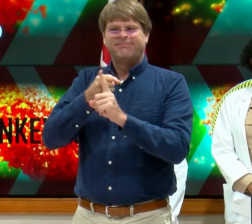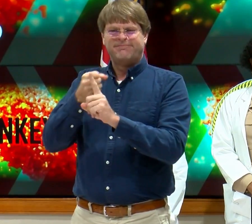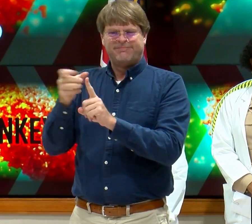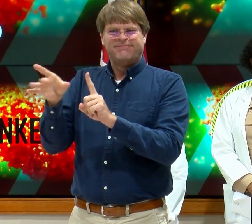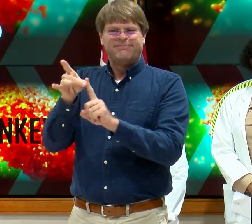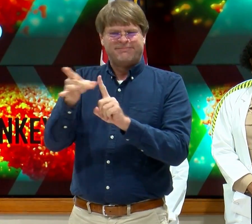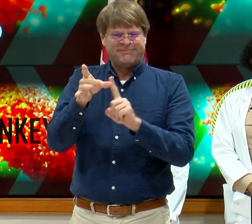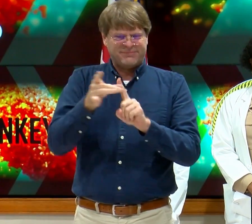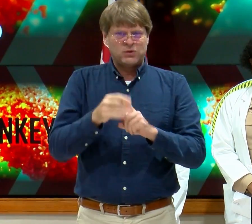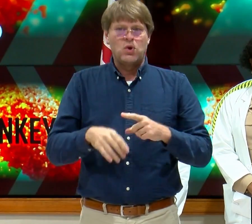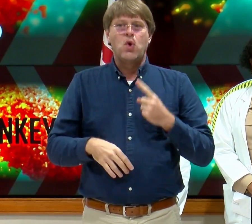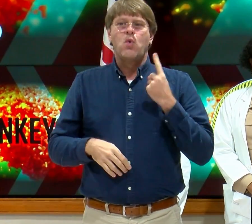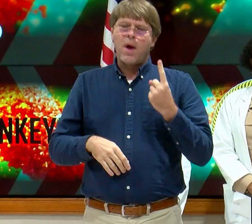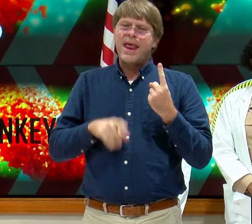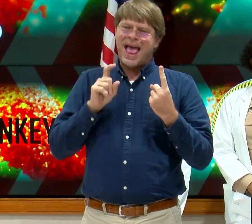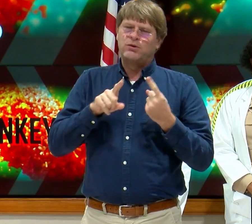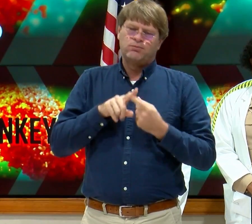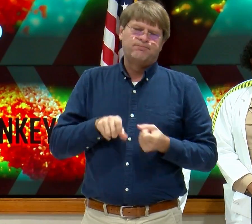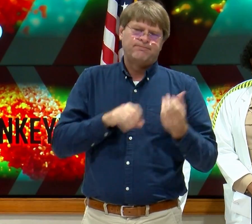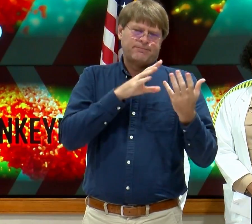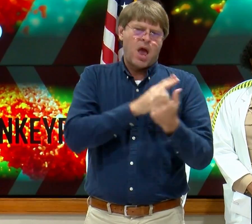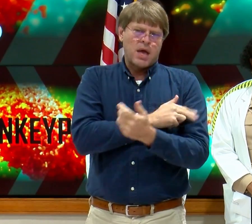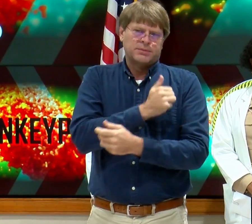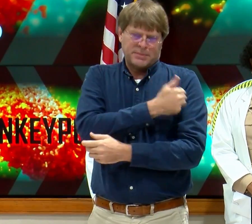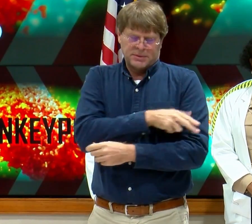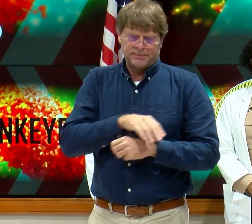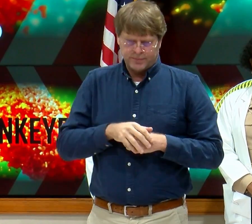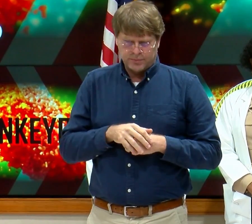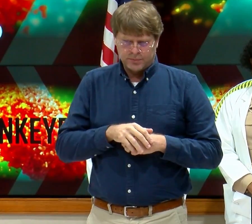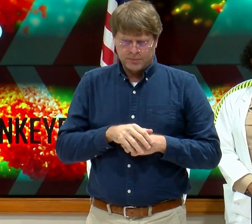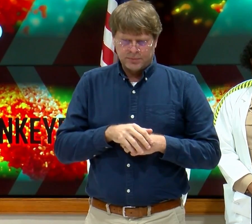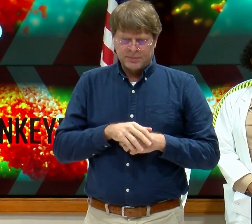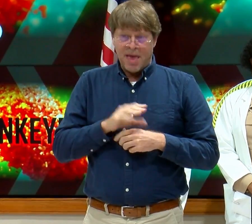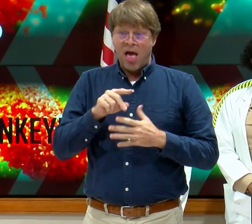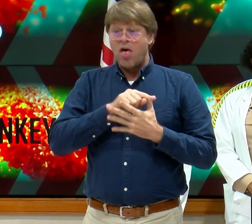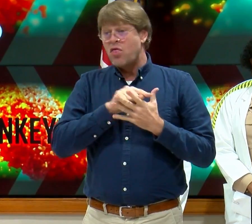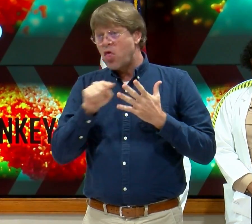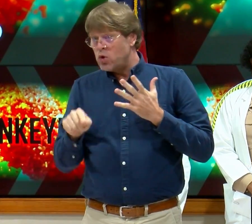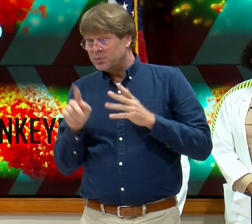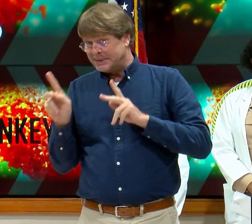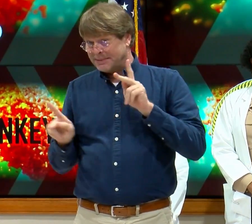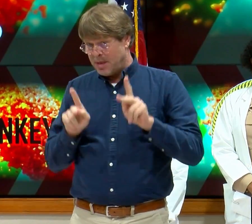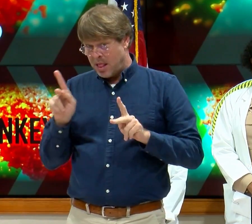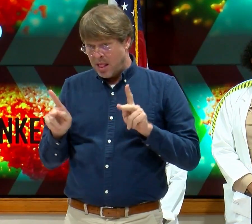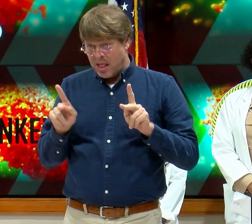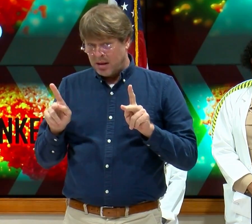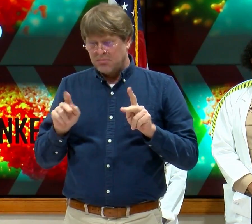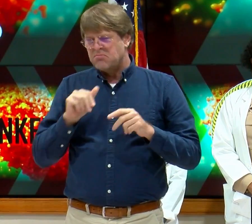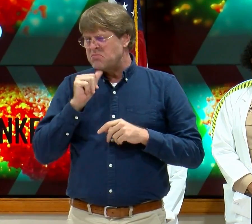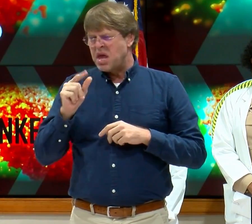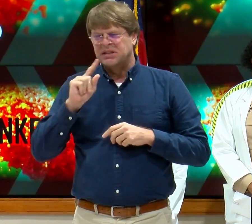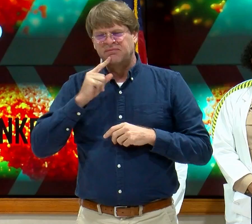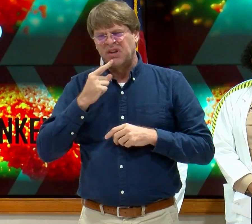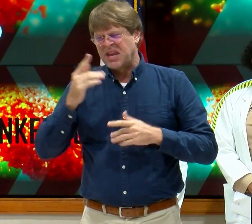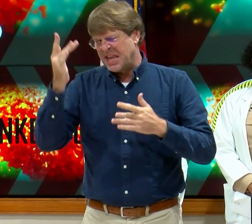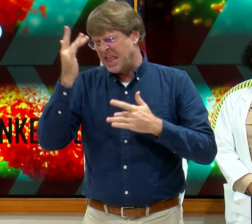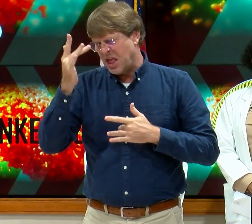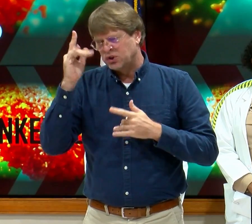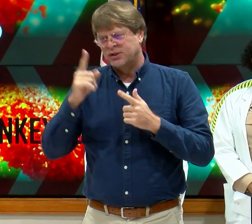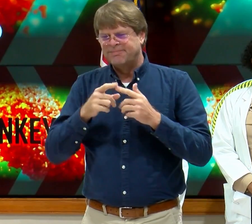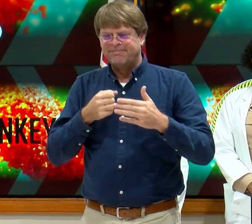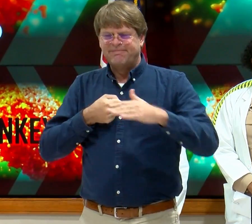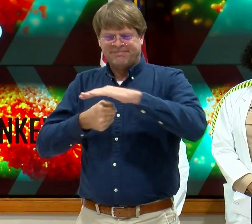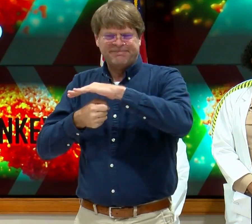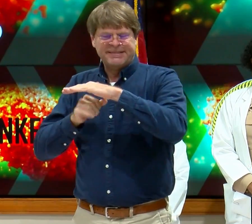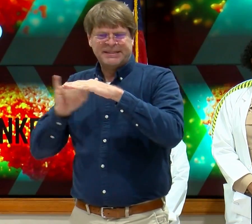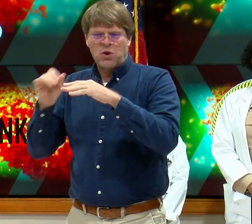least one has required hospitalization, and these persons are not severely ill, just isolating